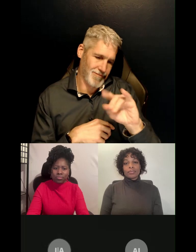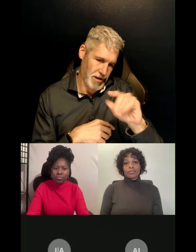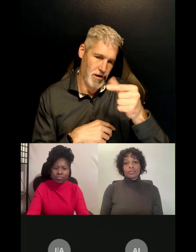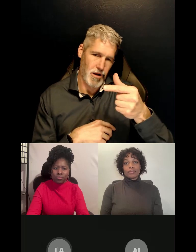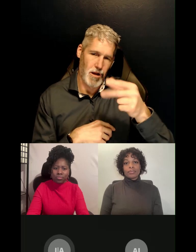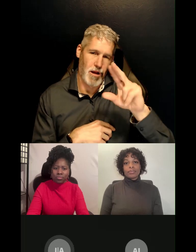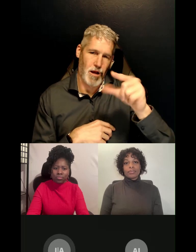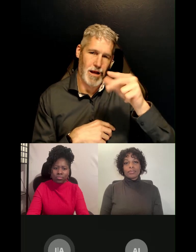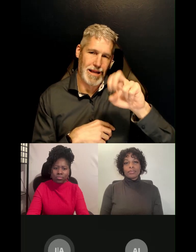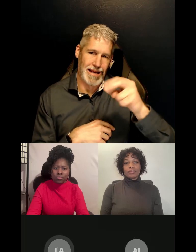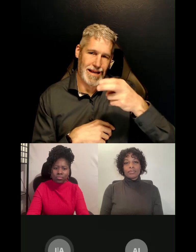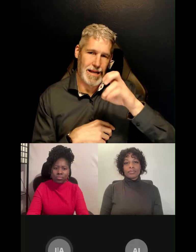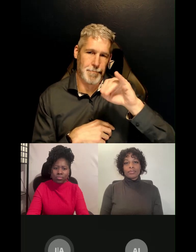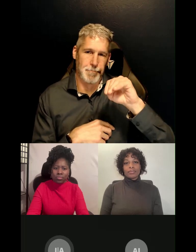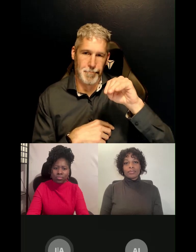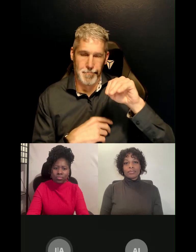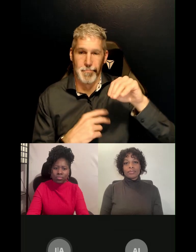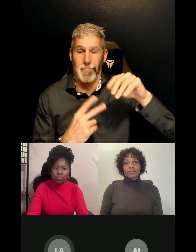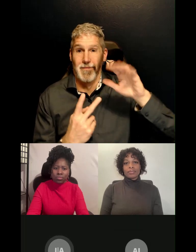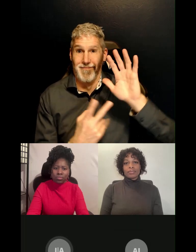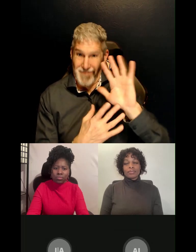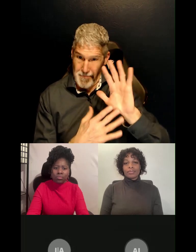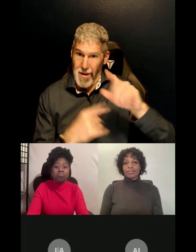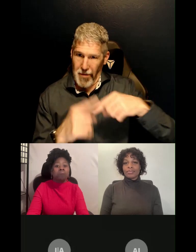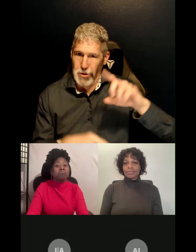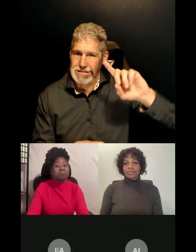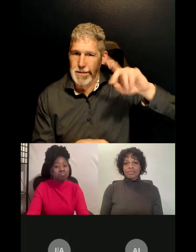writer. That writer is